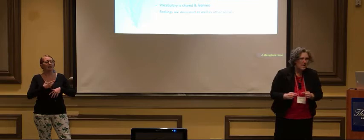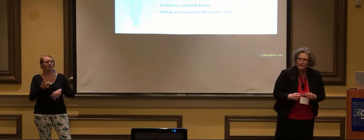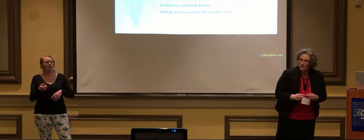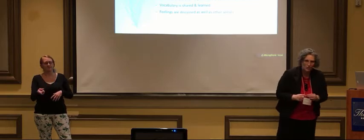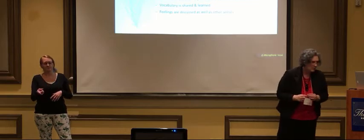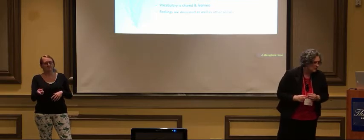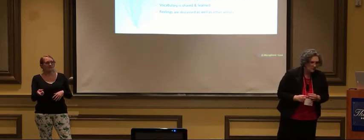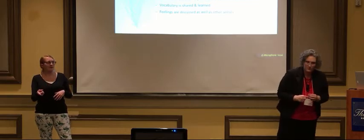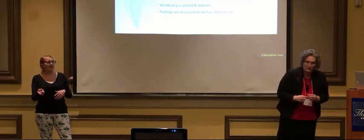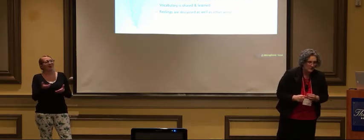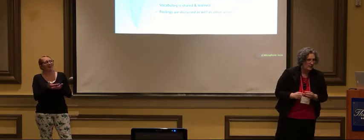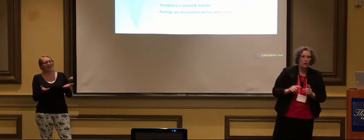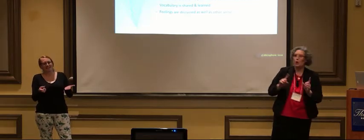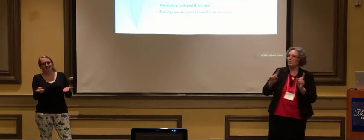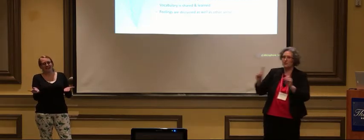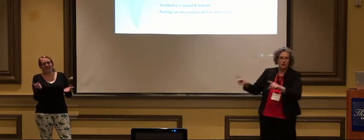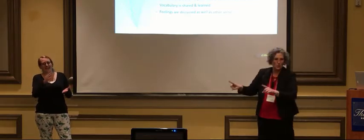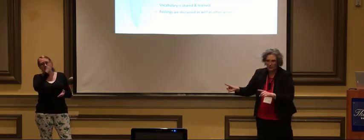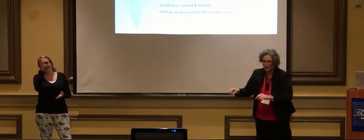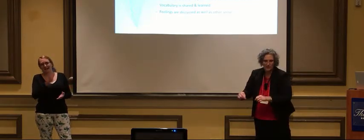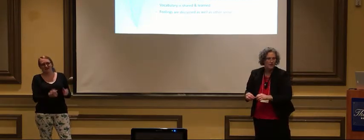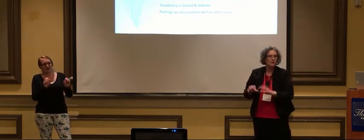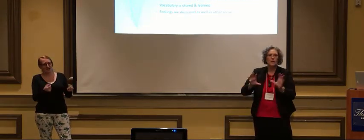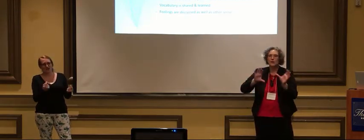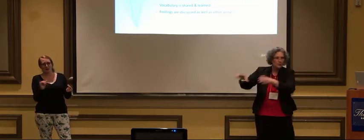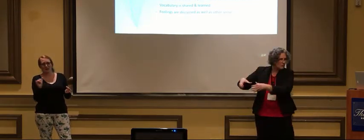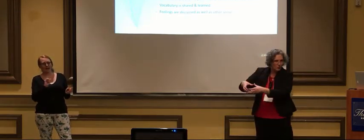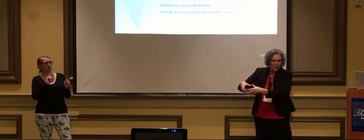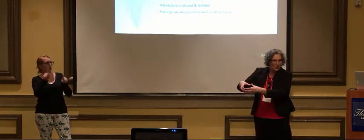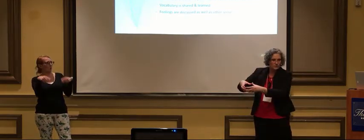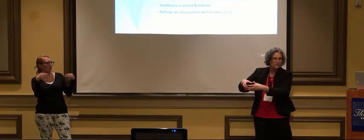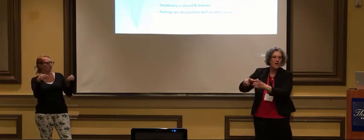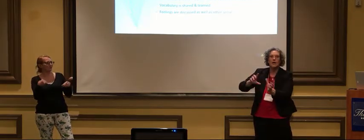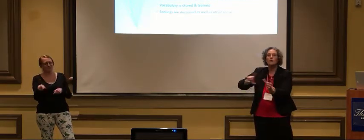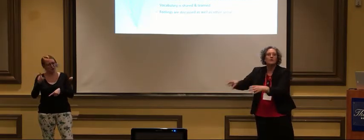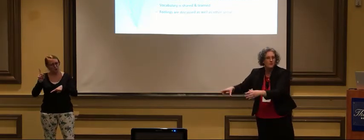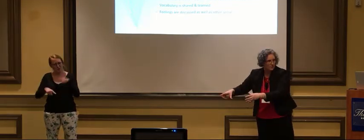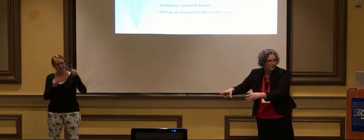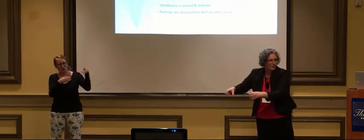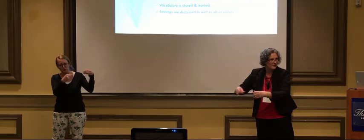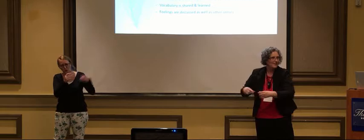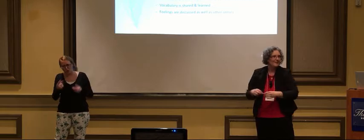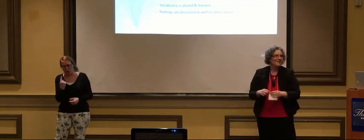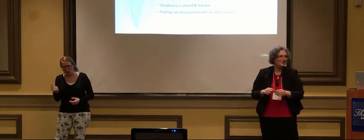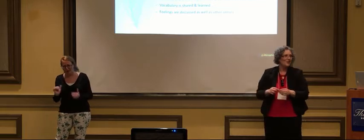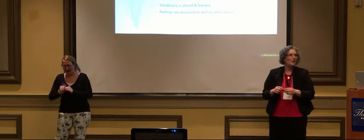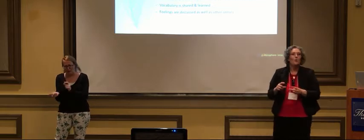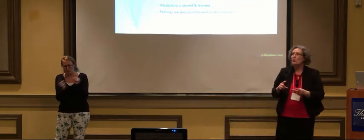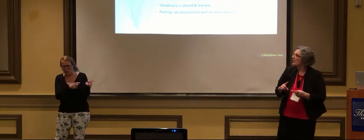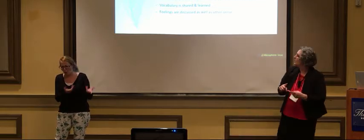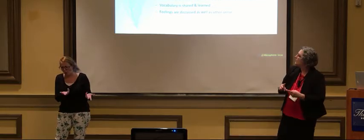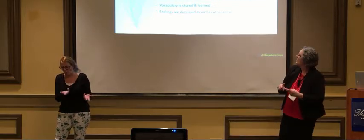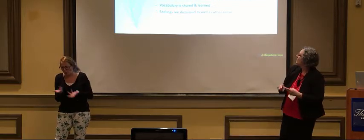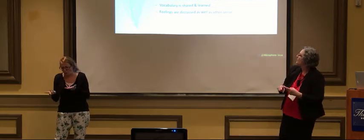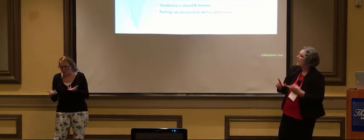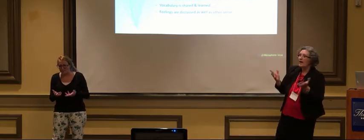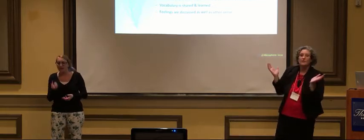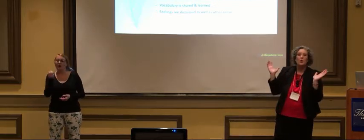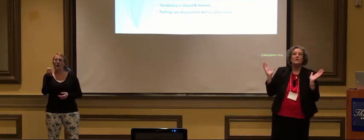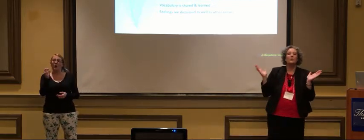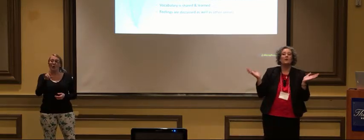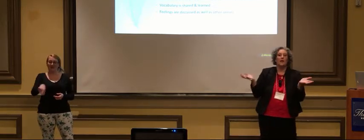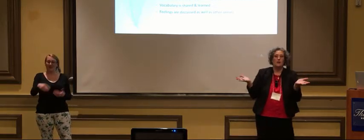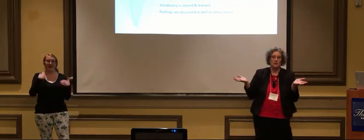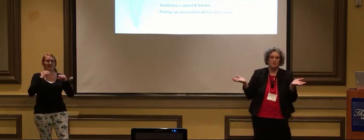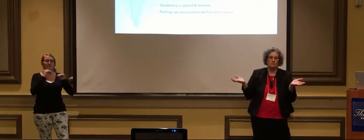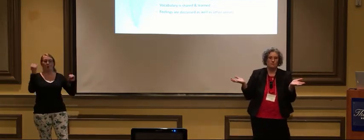they can never do, like go to the store. You can't go to the store alone. How do you get to the store? You know, or they have